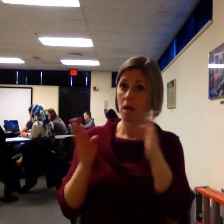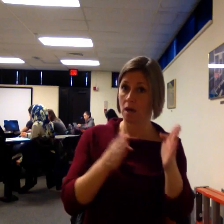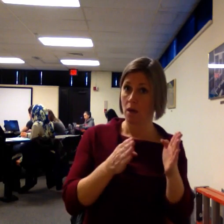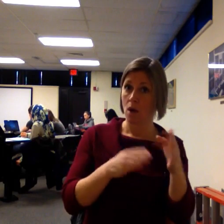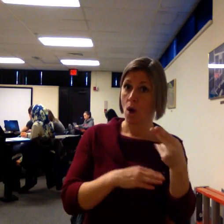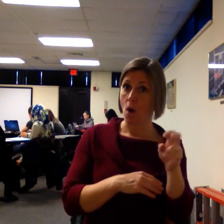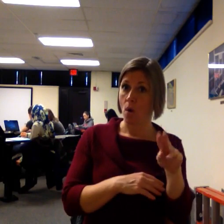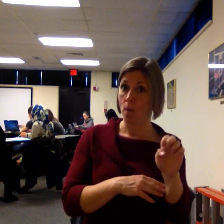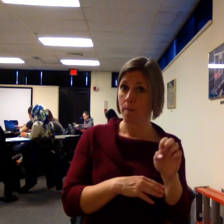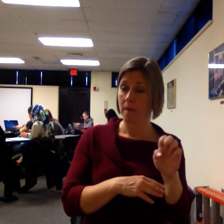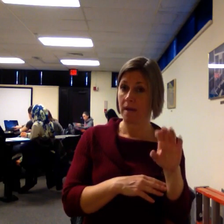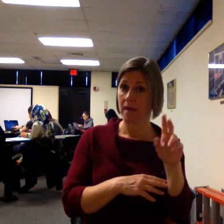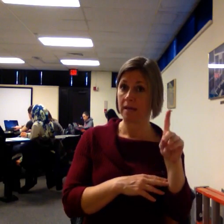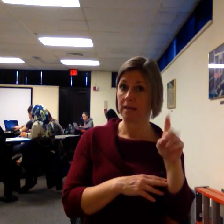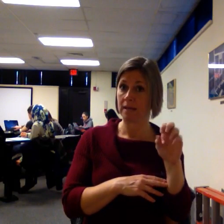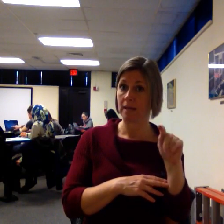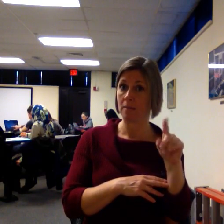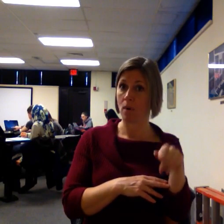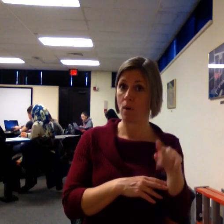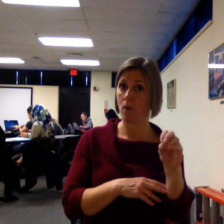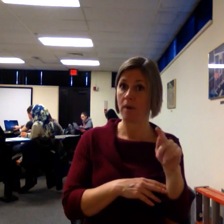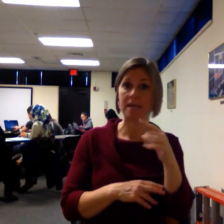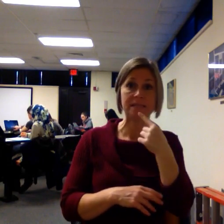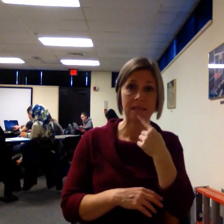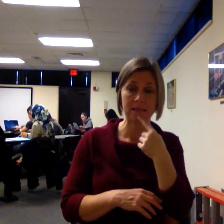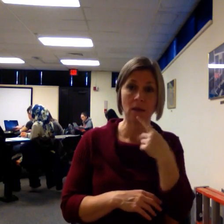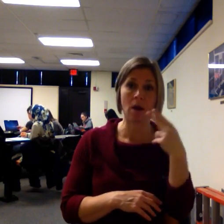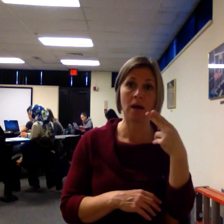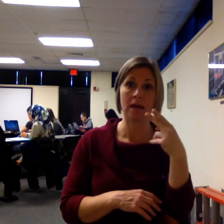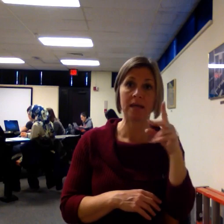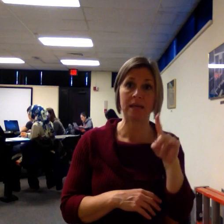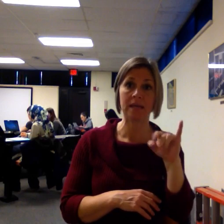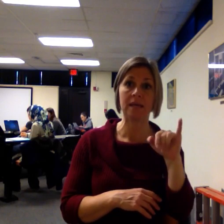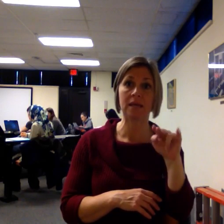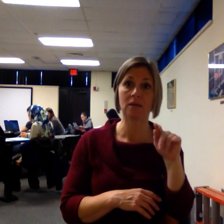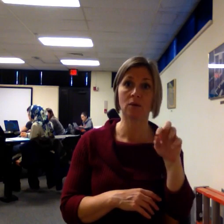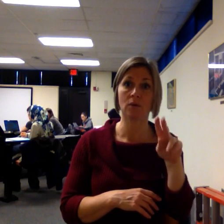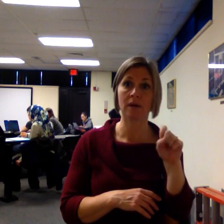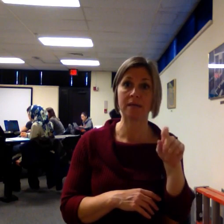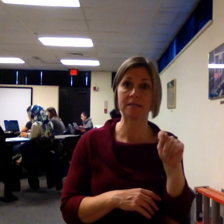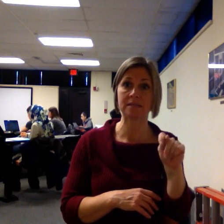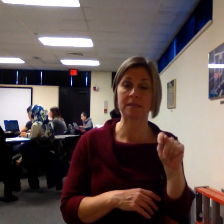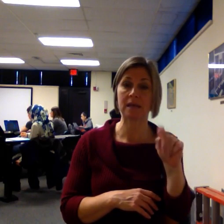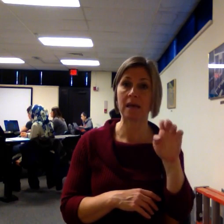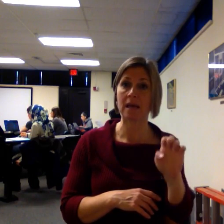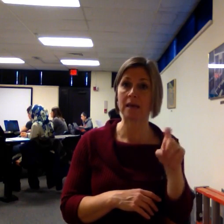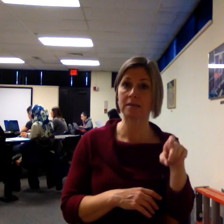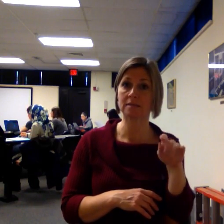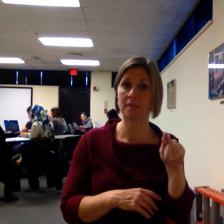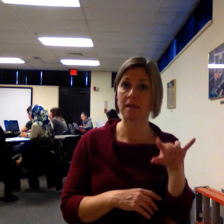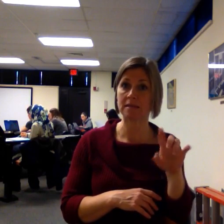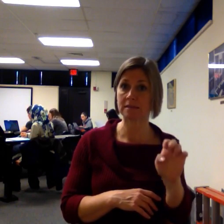they actually give you interest expense. You really shouldn't rely on your interest income to cover interest